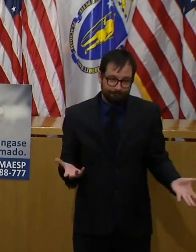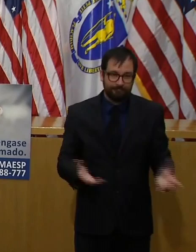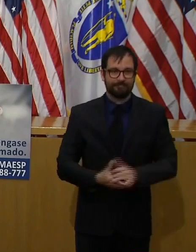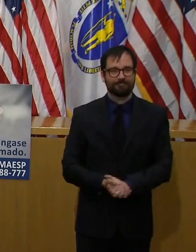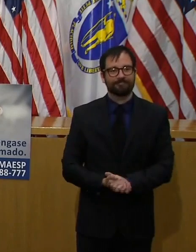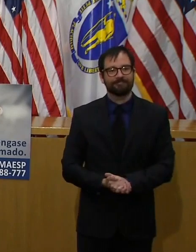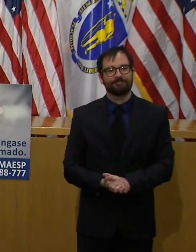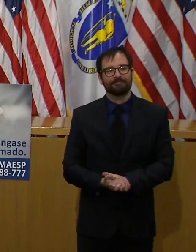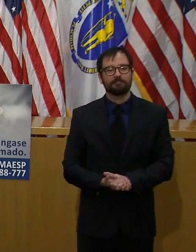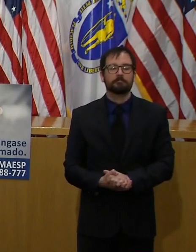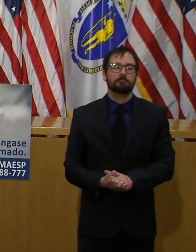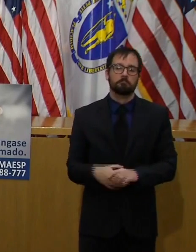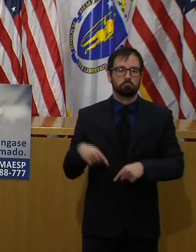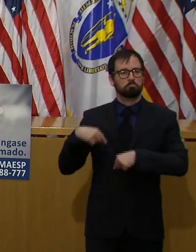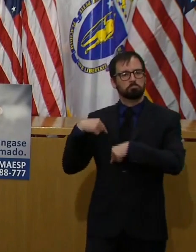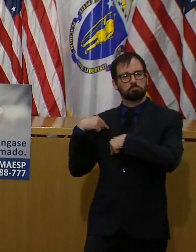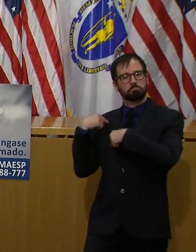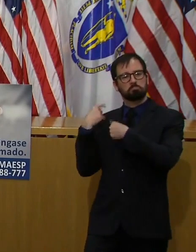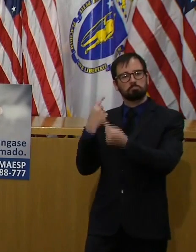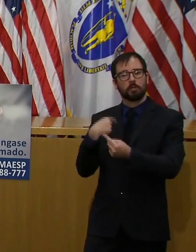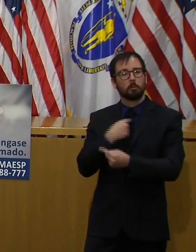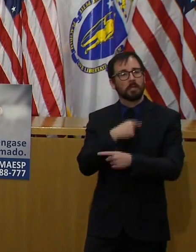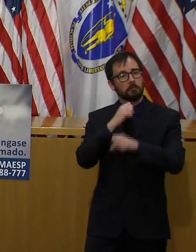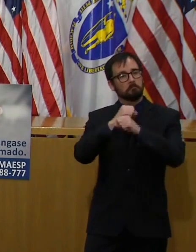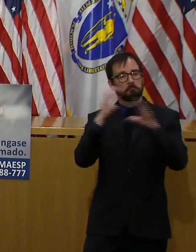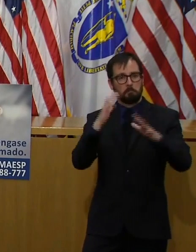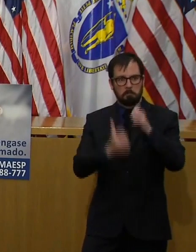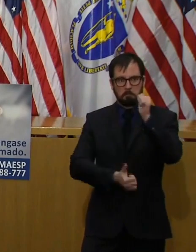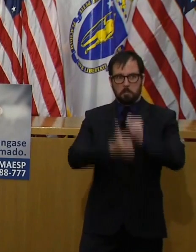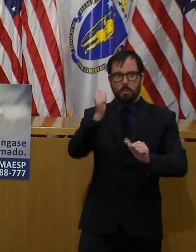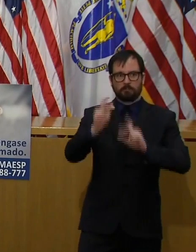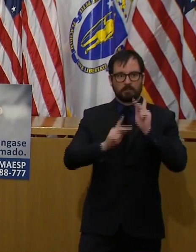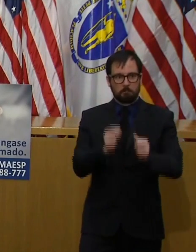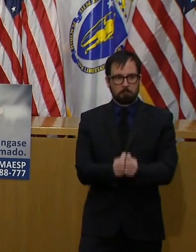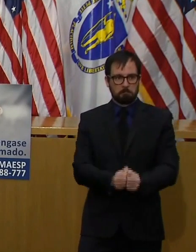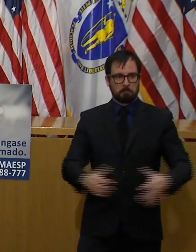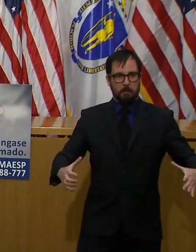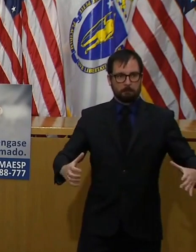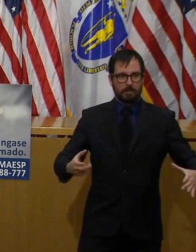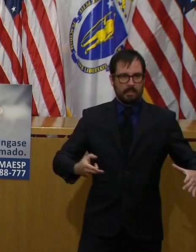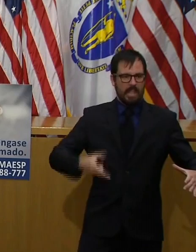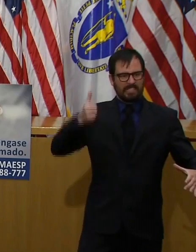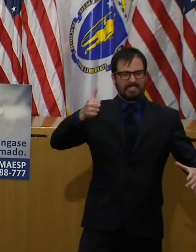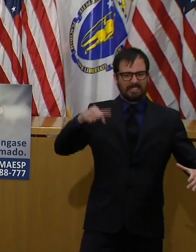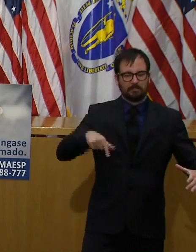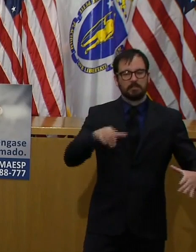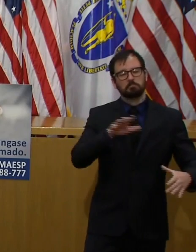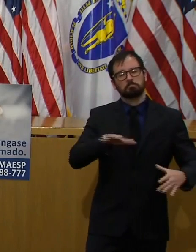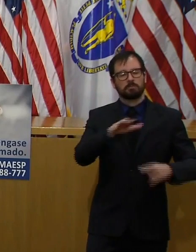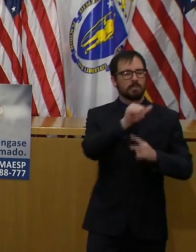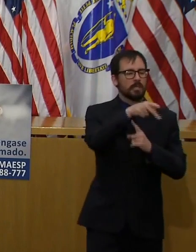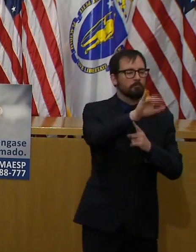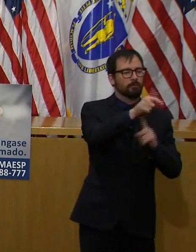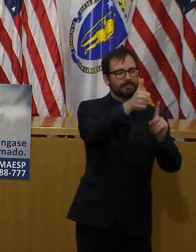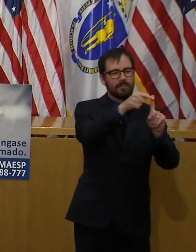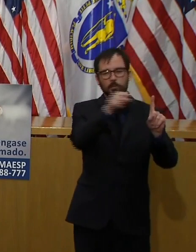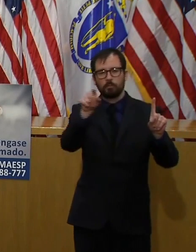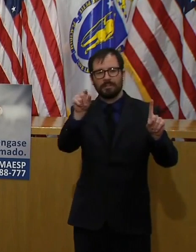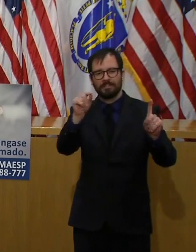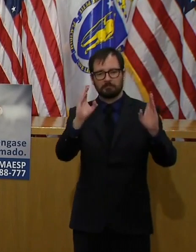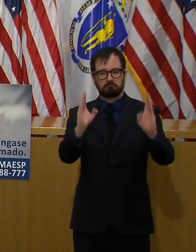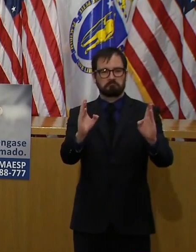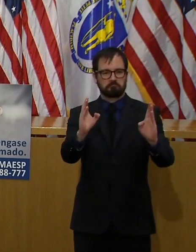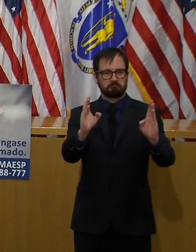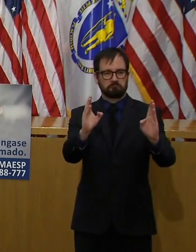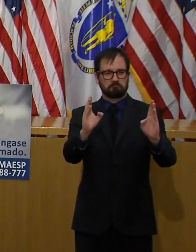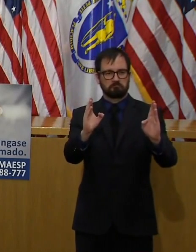the 10th of April and the 20th of April. That continues to be generally speaking, where we think we